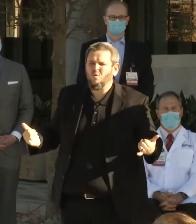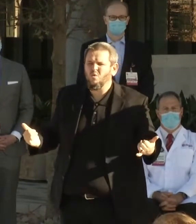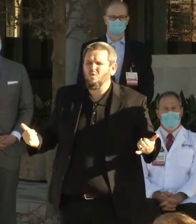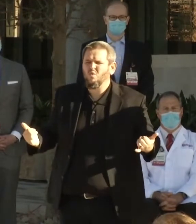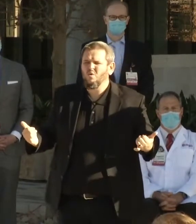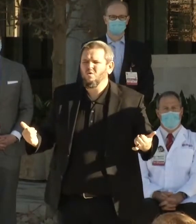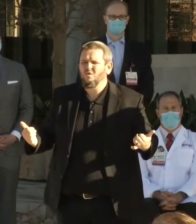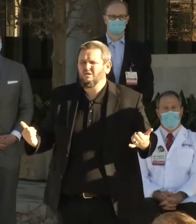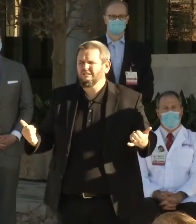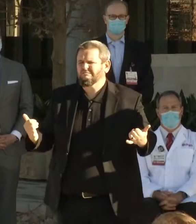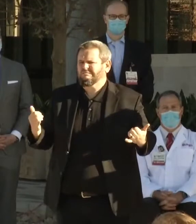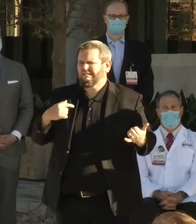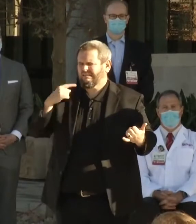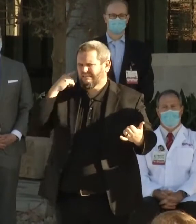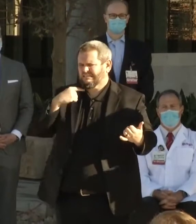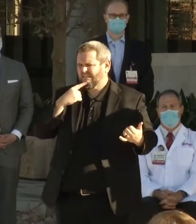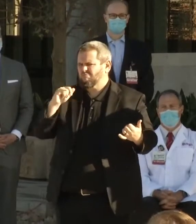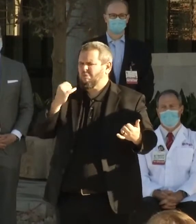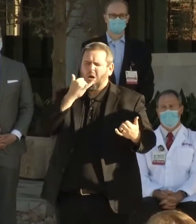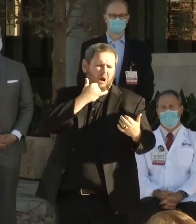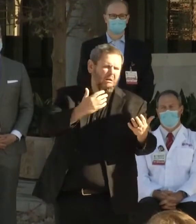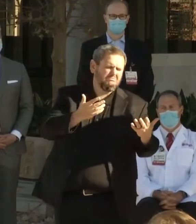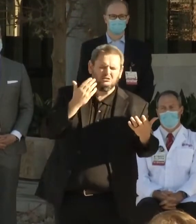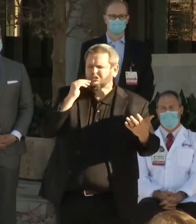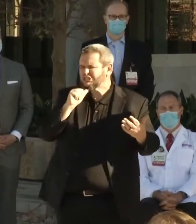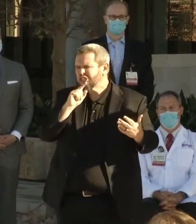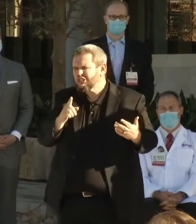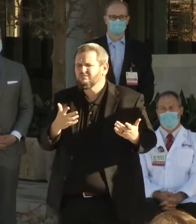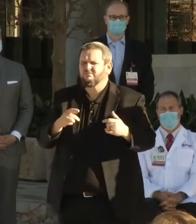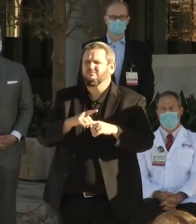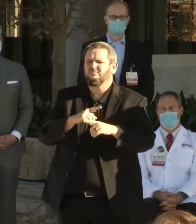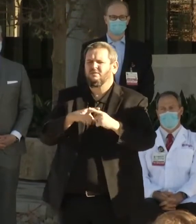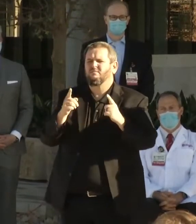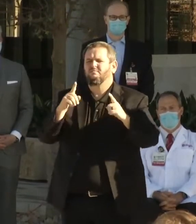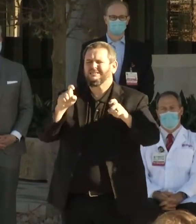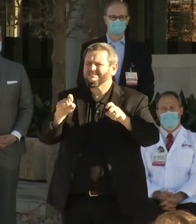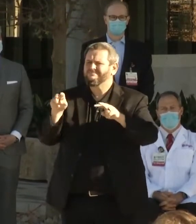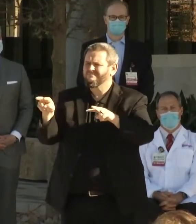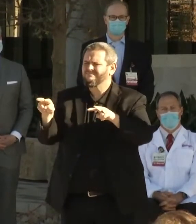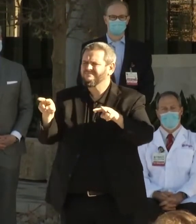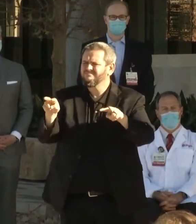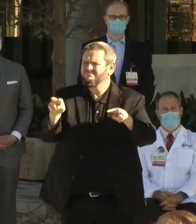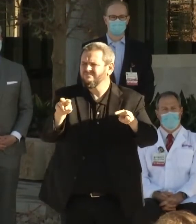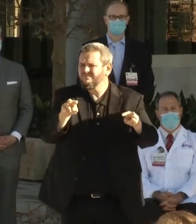these numbers, and we're seeing some capacity issues, and we're watching that closely in our hospitals.